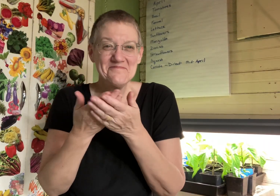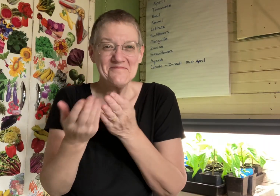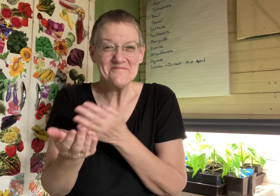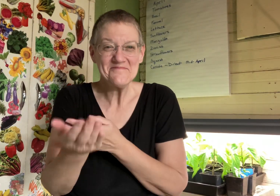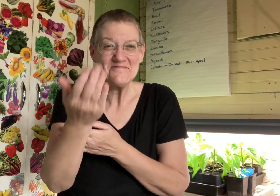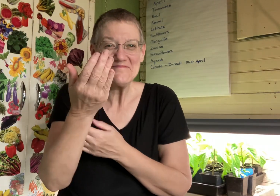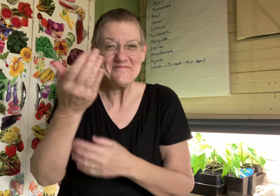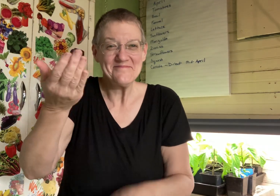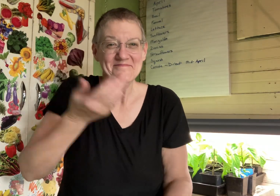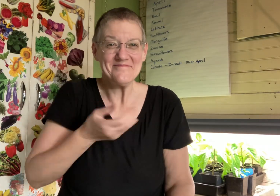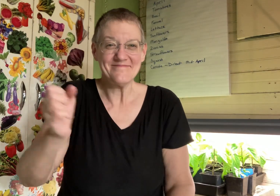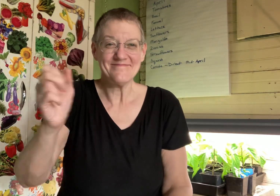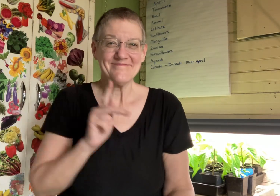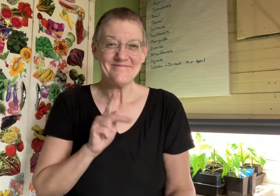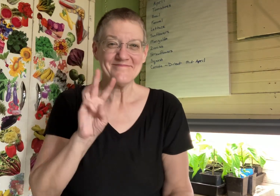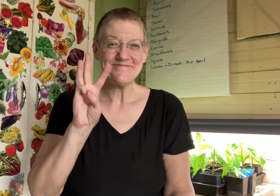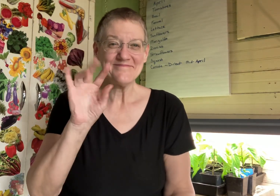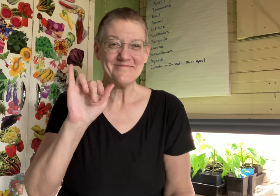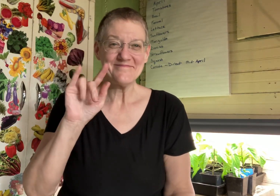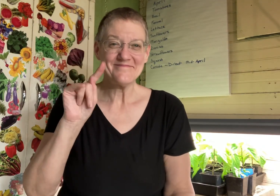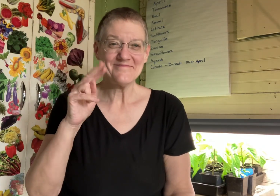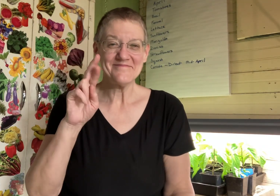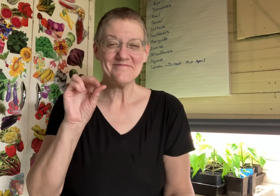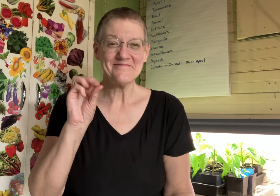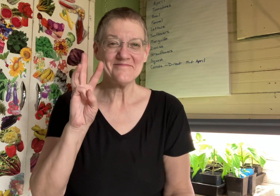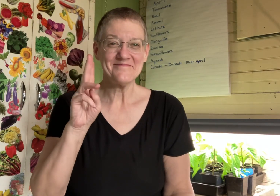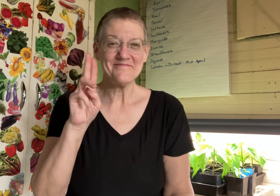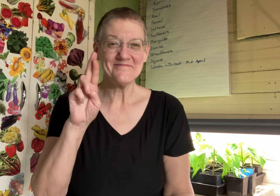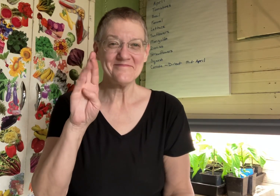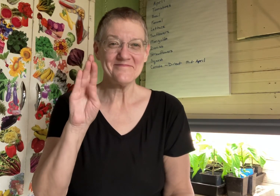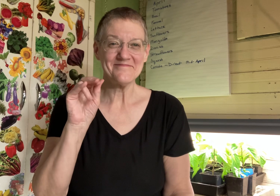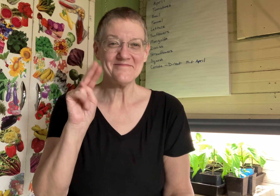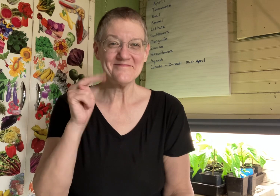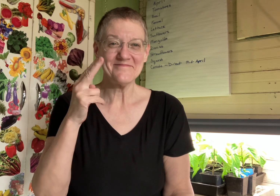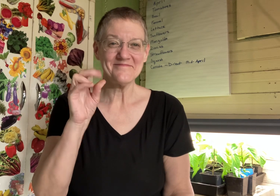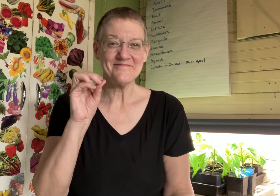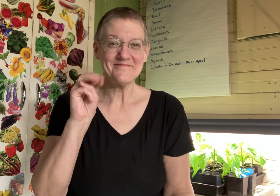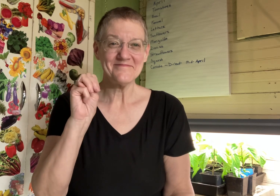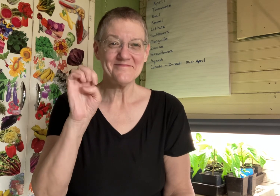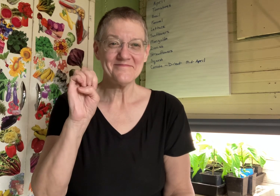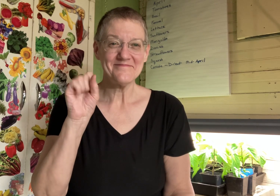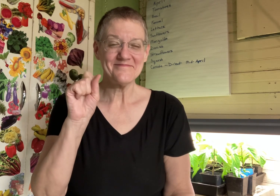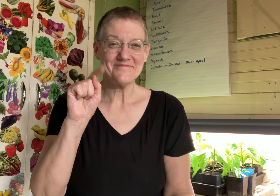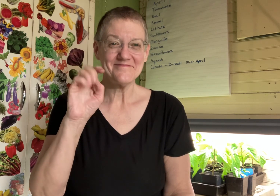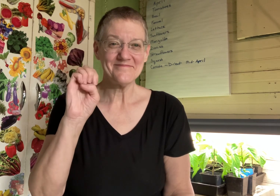Good morning and welcome back to Withrow Urban Homestead.